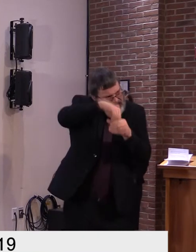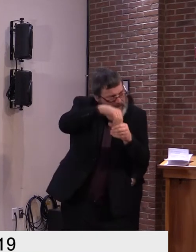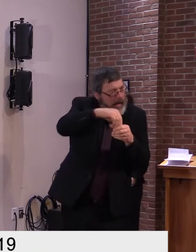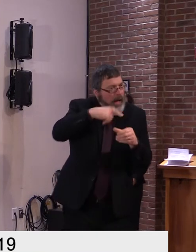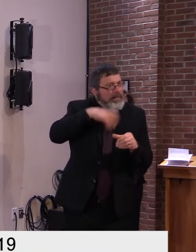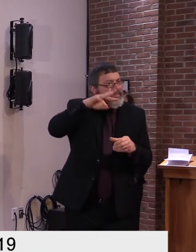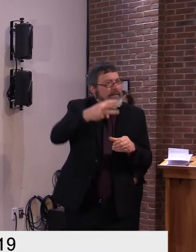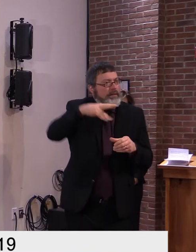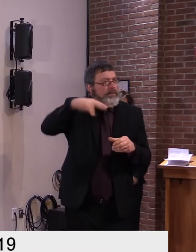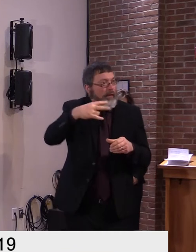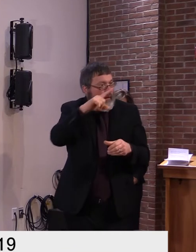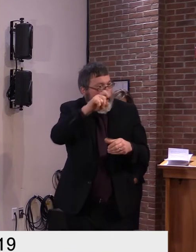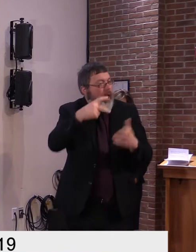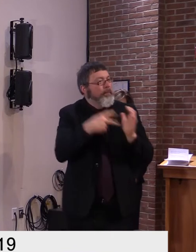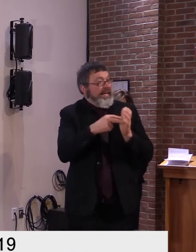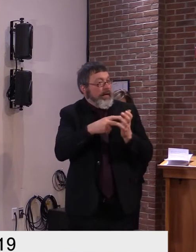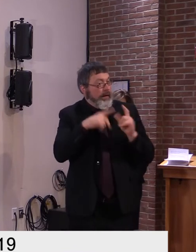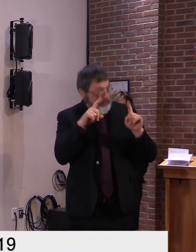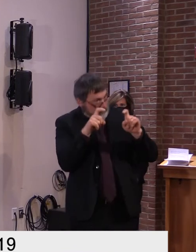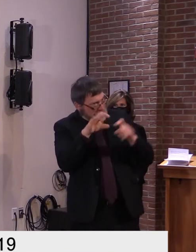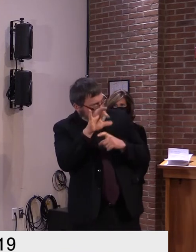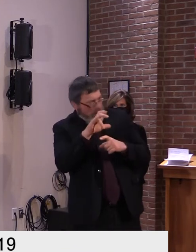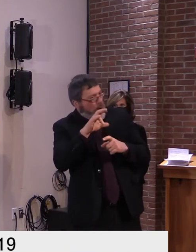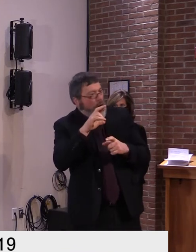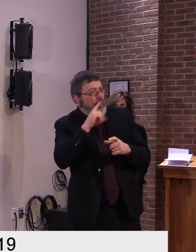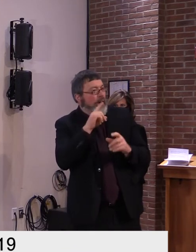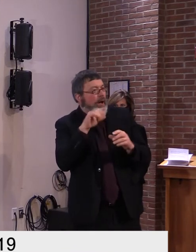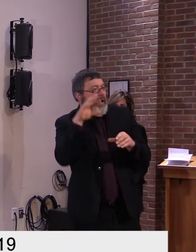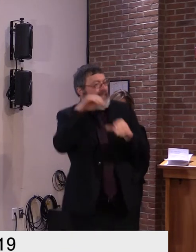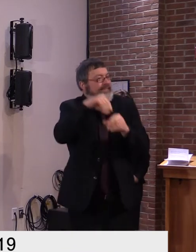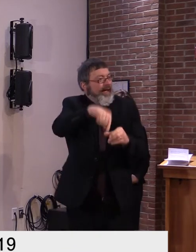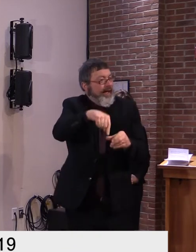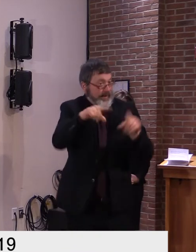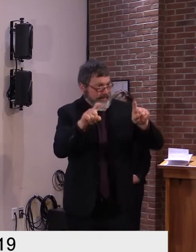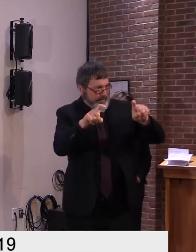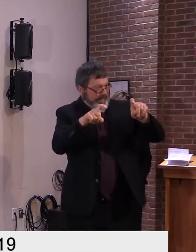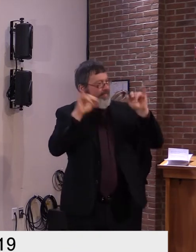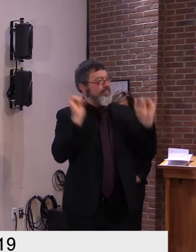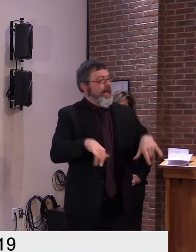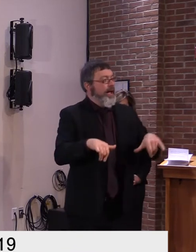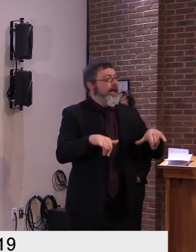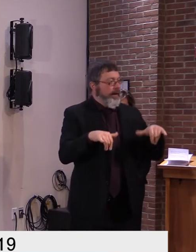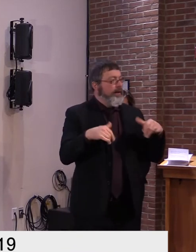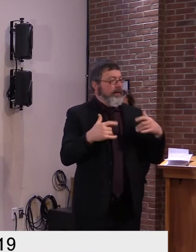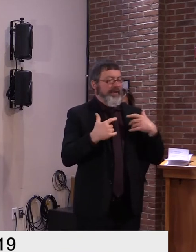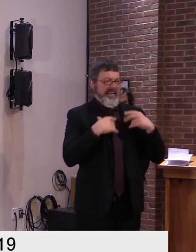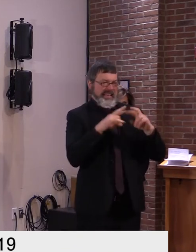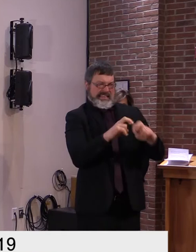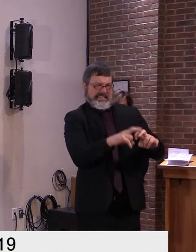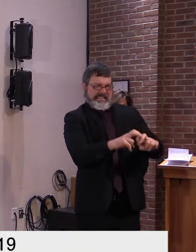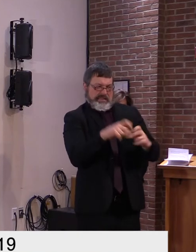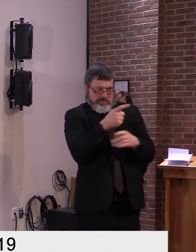Well, I'll stay tuned to the headlines because I'm off next week. So have a good holiday week, everyone. Right. You too.